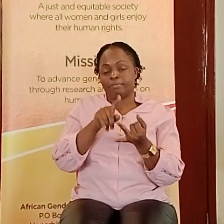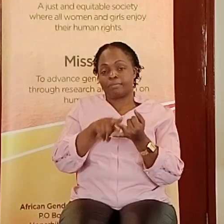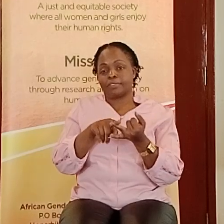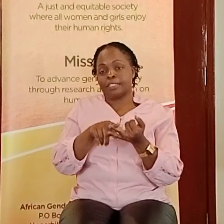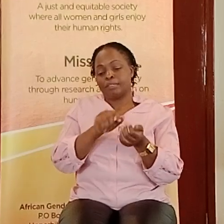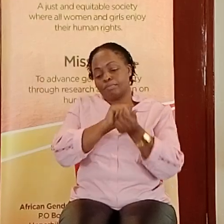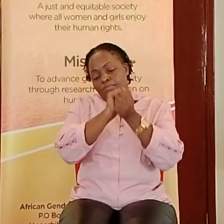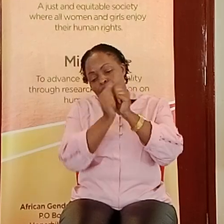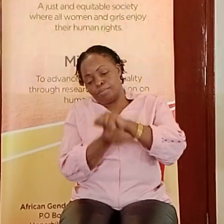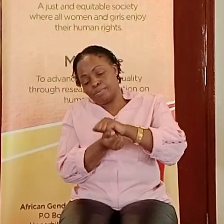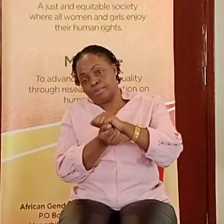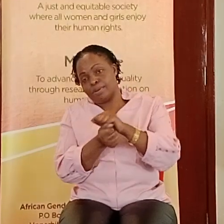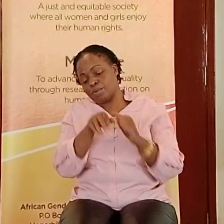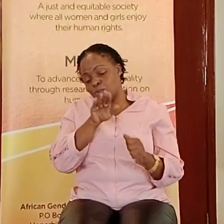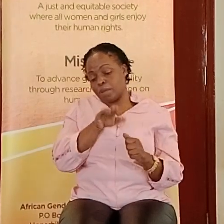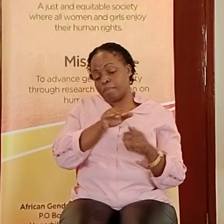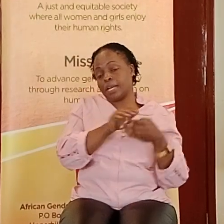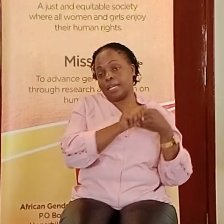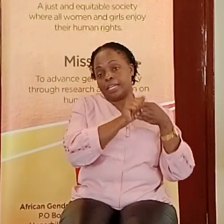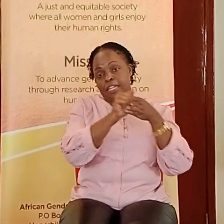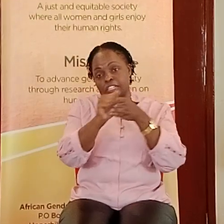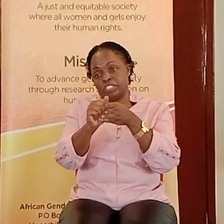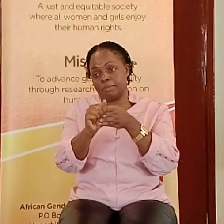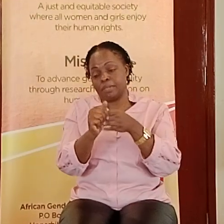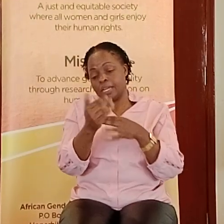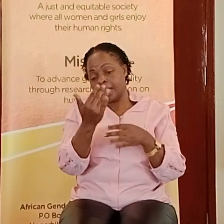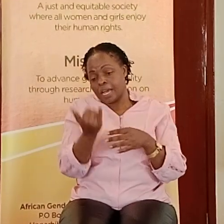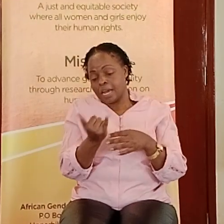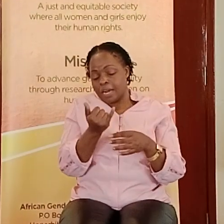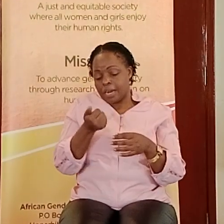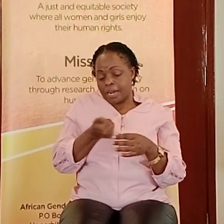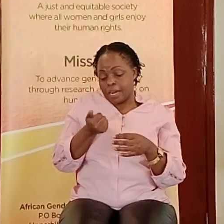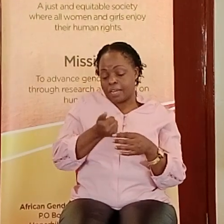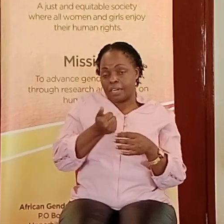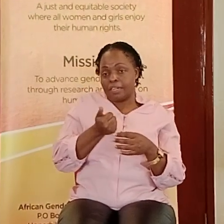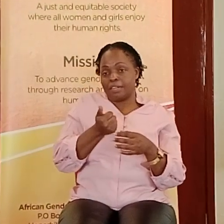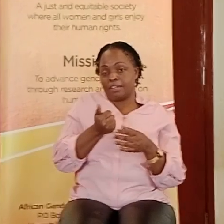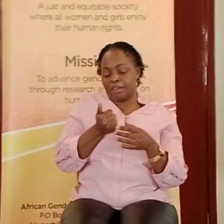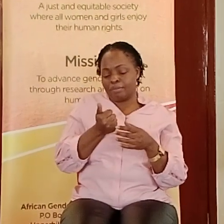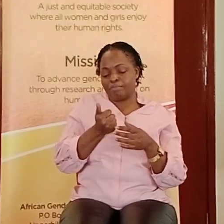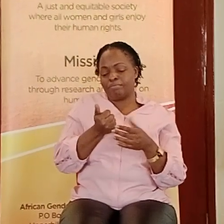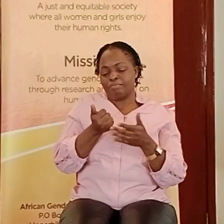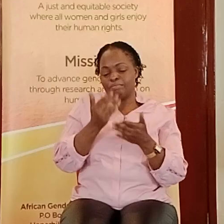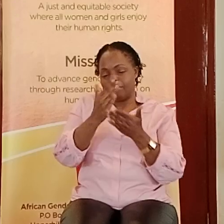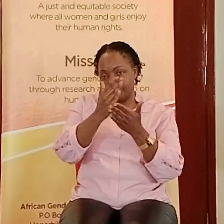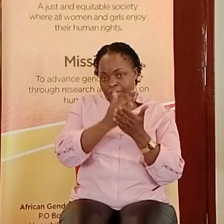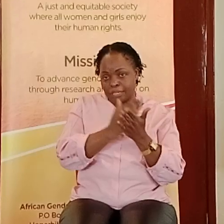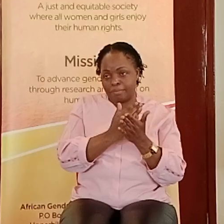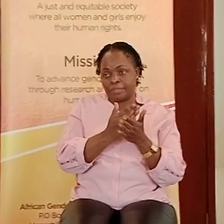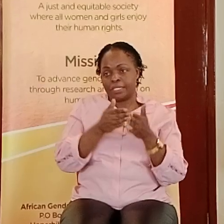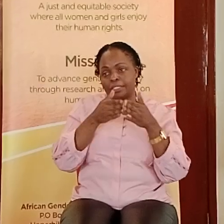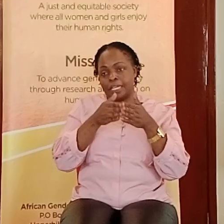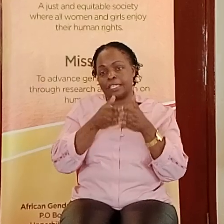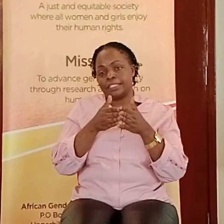transformative women leadership, young girls program, sexual and reproductive rights, and climate justice program.